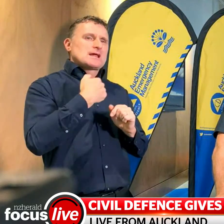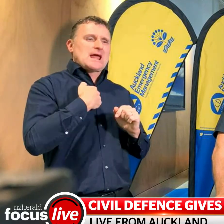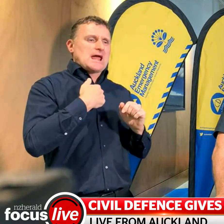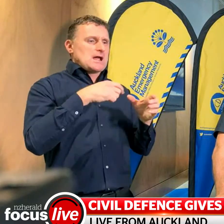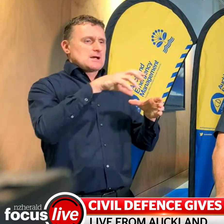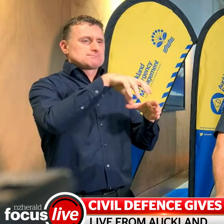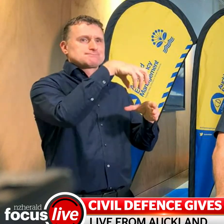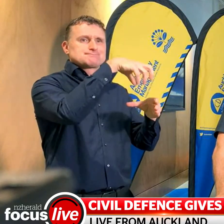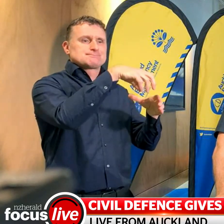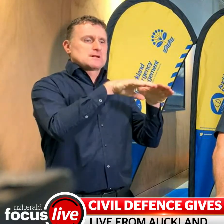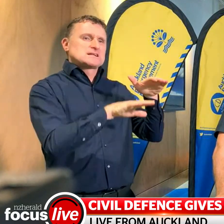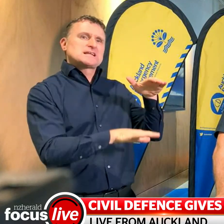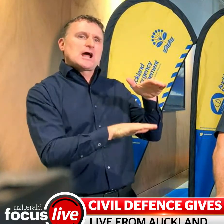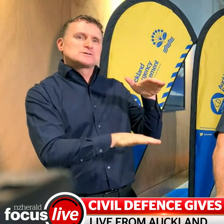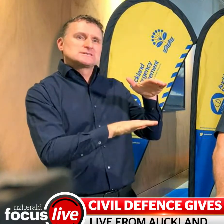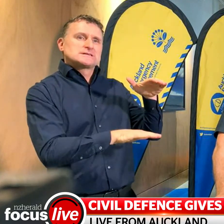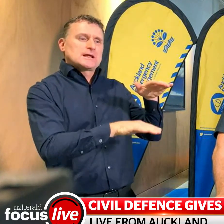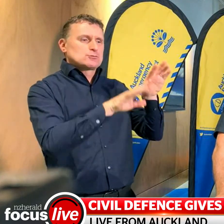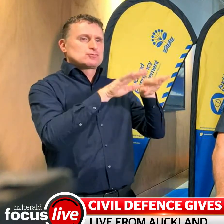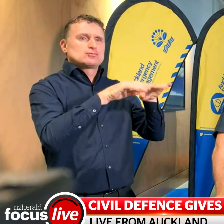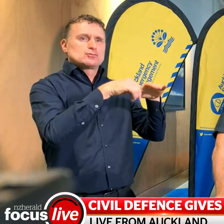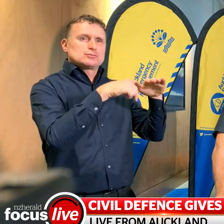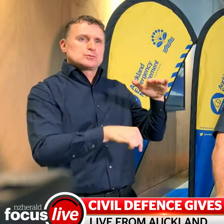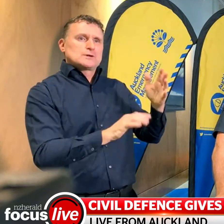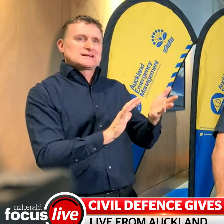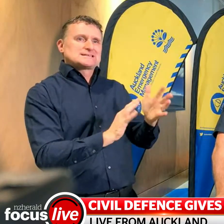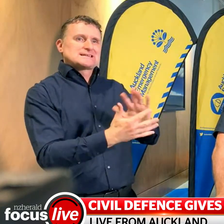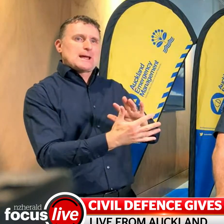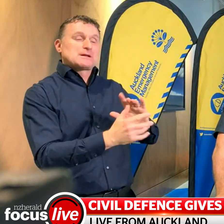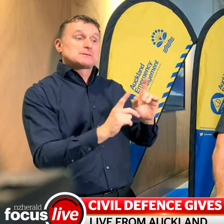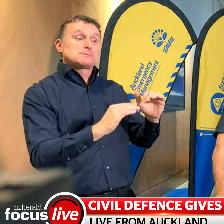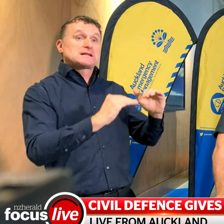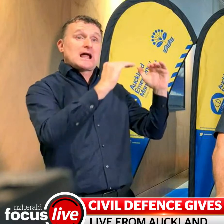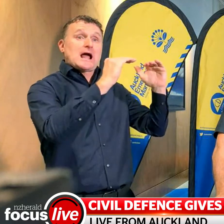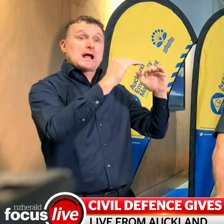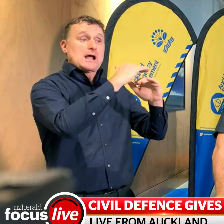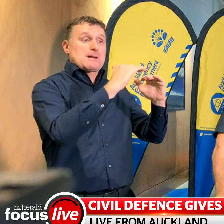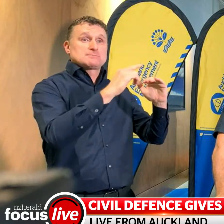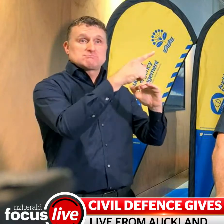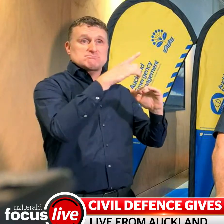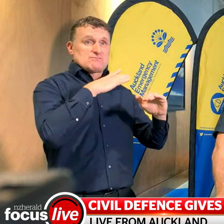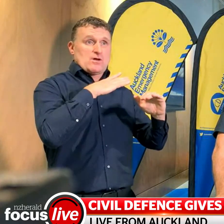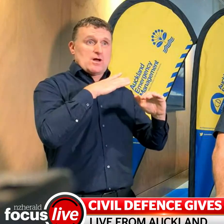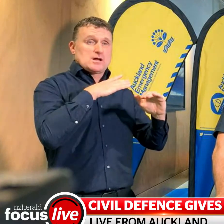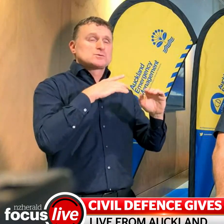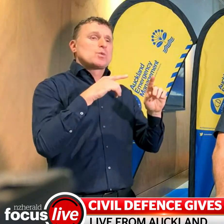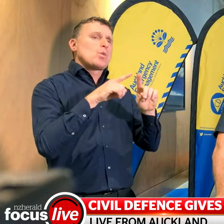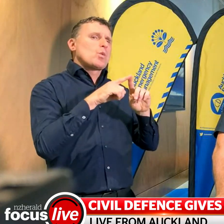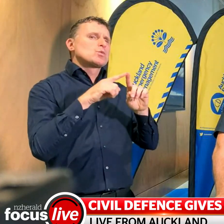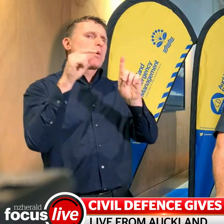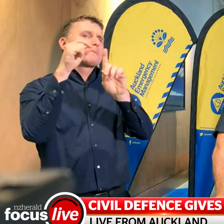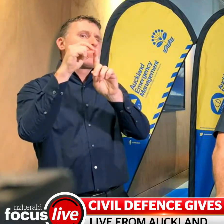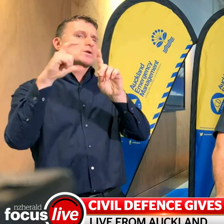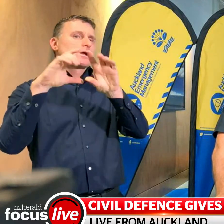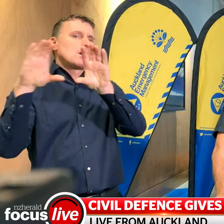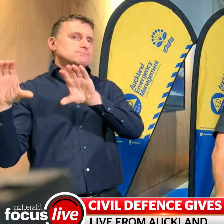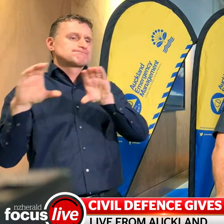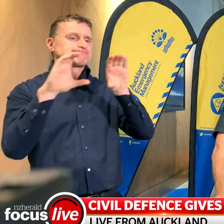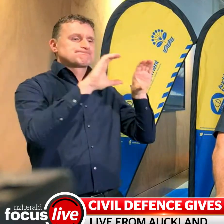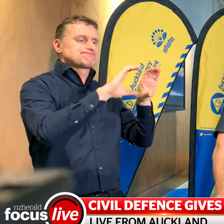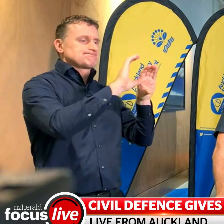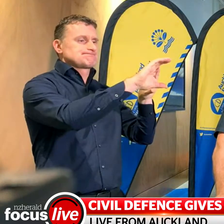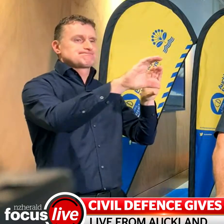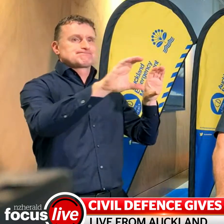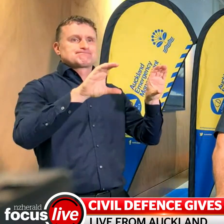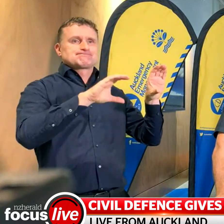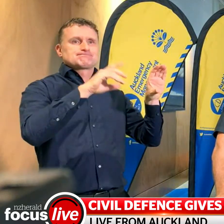was damaged downstairs. The upstairs is still available, and we've put protocols in for the firefighters. So